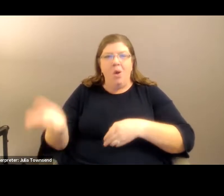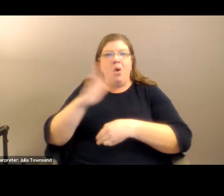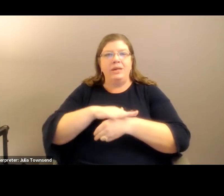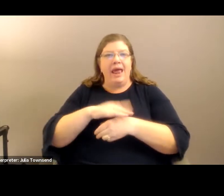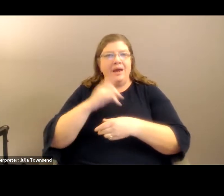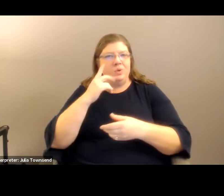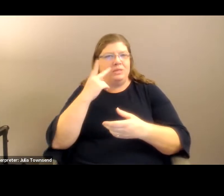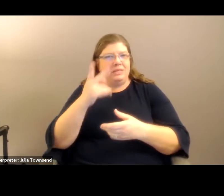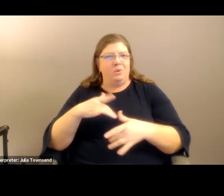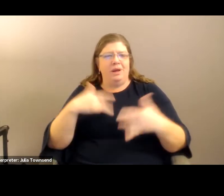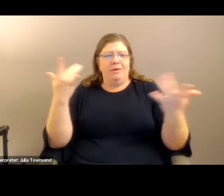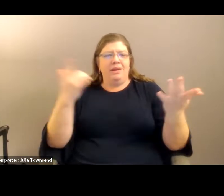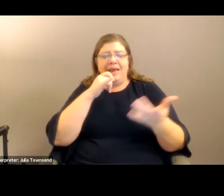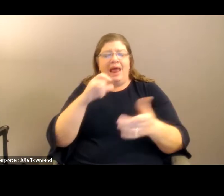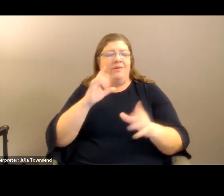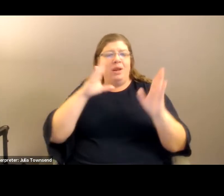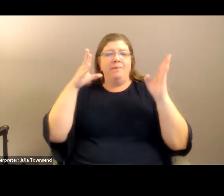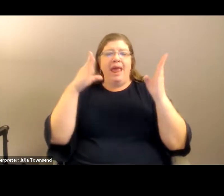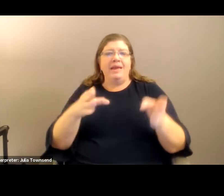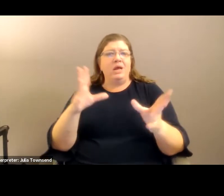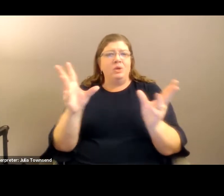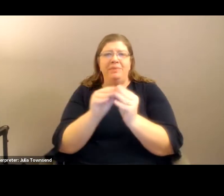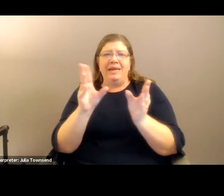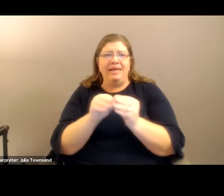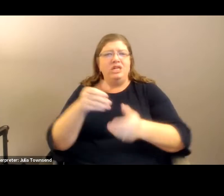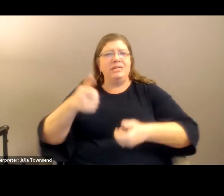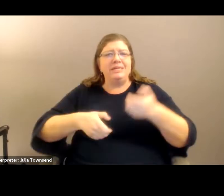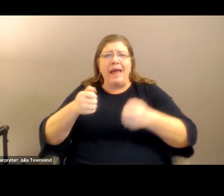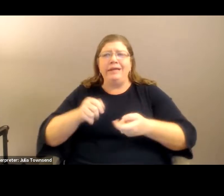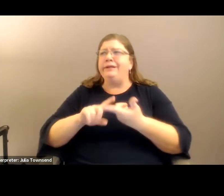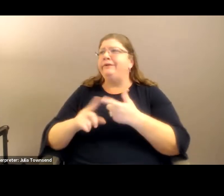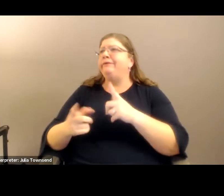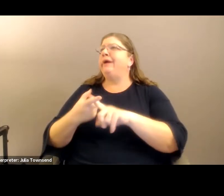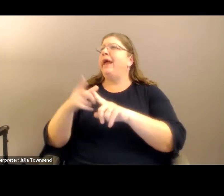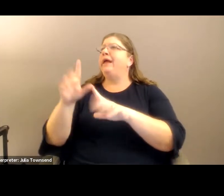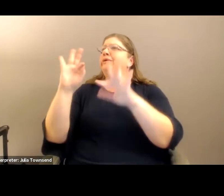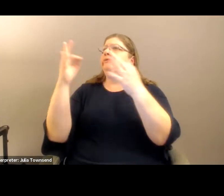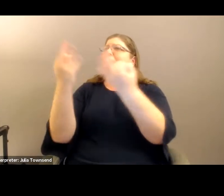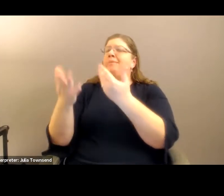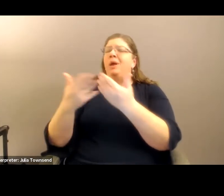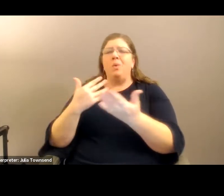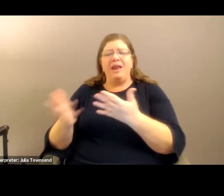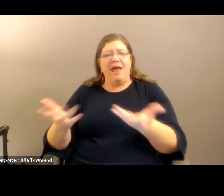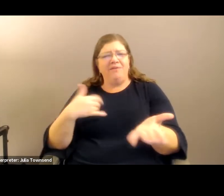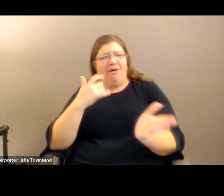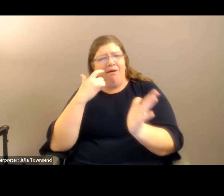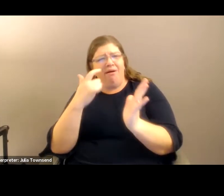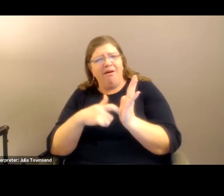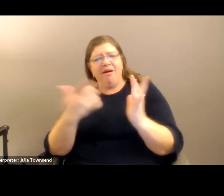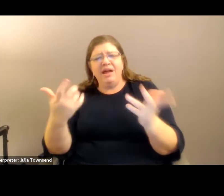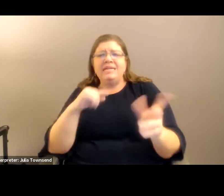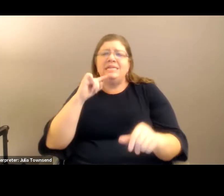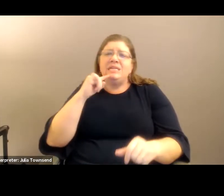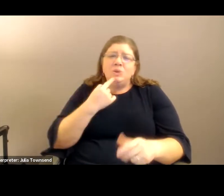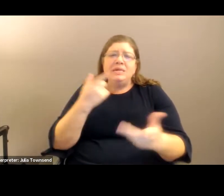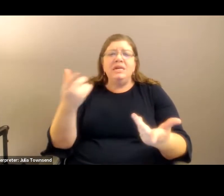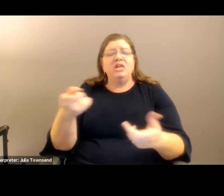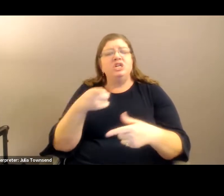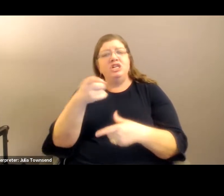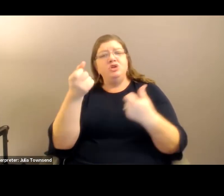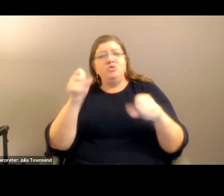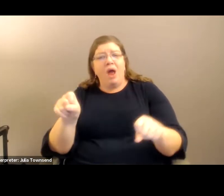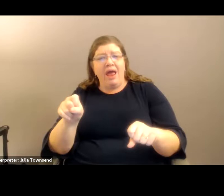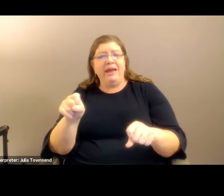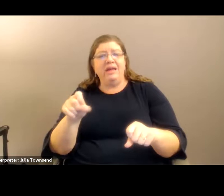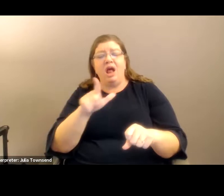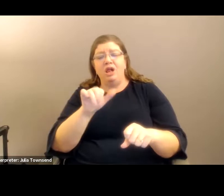that she's just not even paying attention to the meeting. She's texting her friends or her family. So this is serious. I mean, she's trying to go for